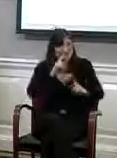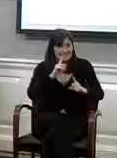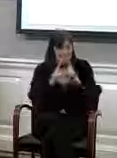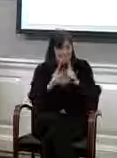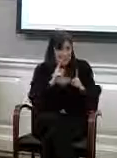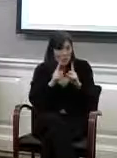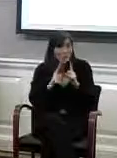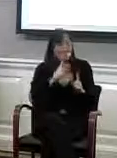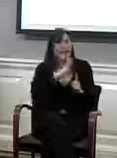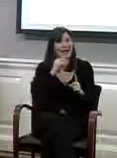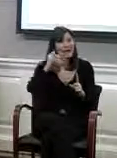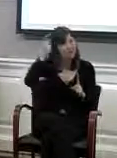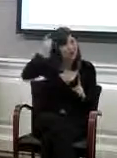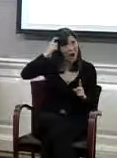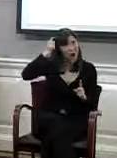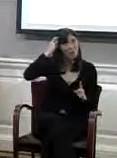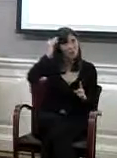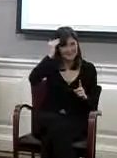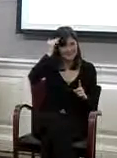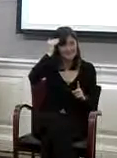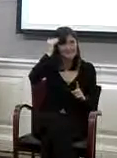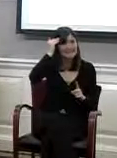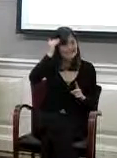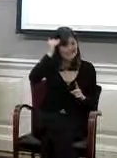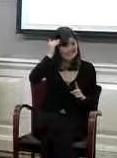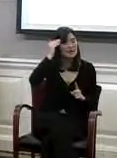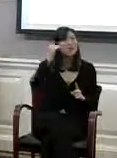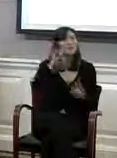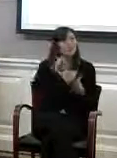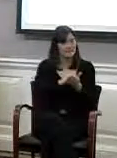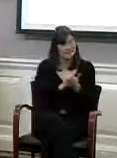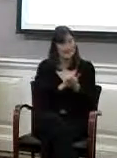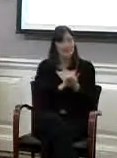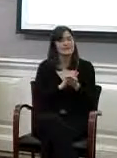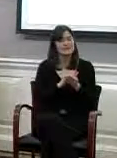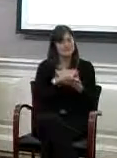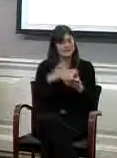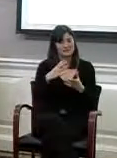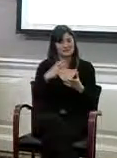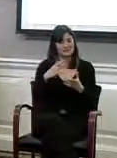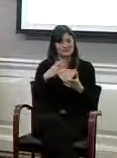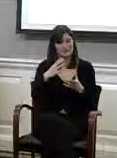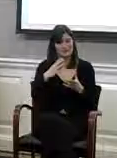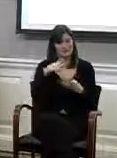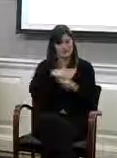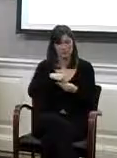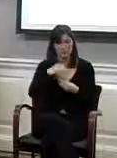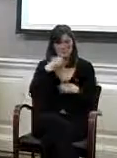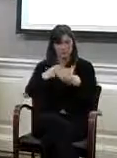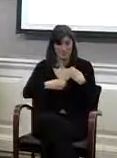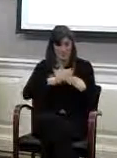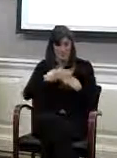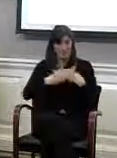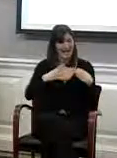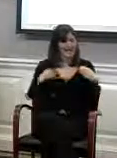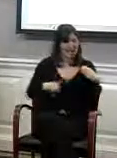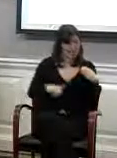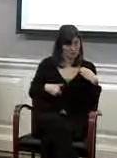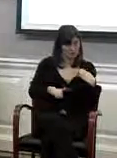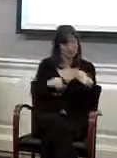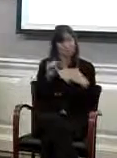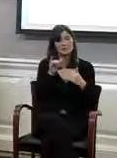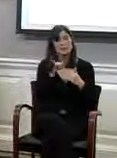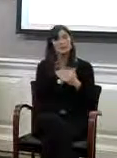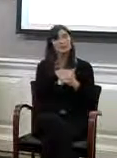intuitive, creative, and emotional. Other iterations of Mesereau's work has been carried